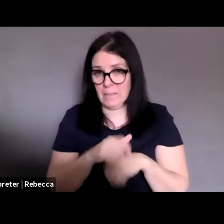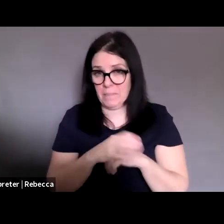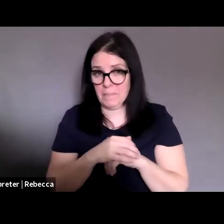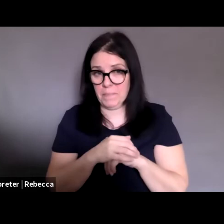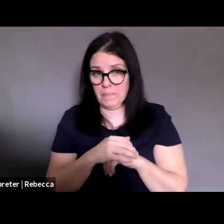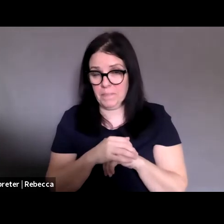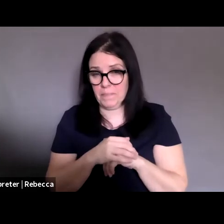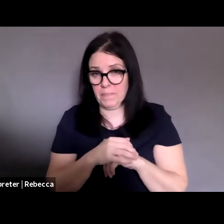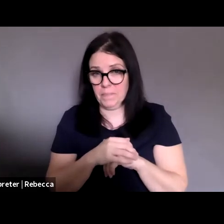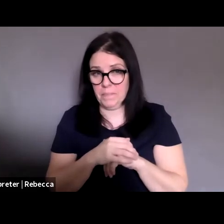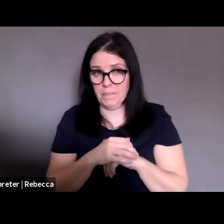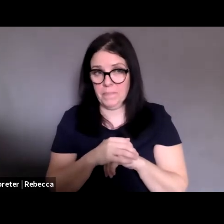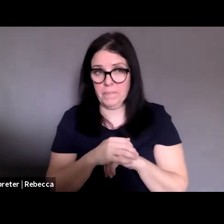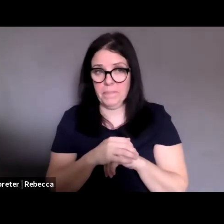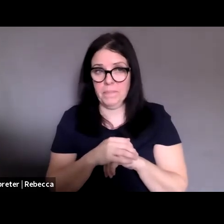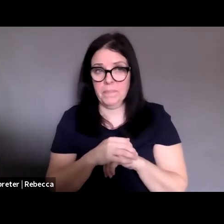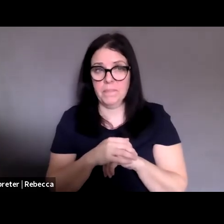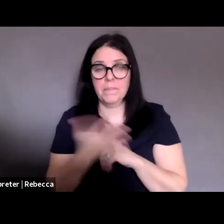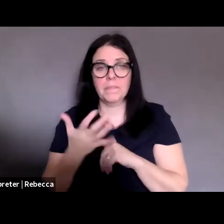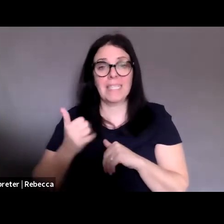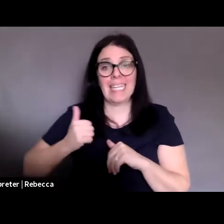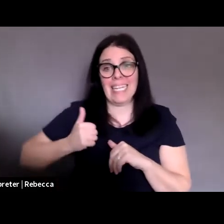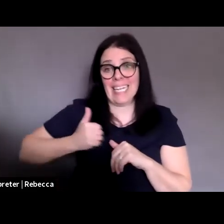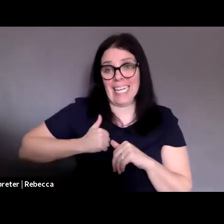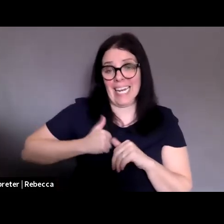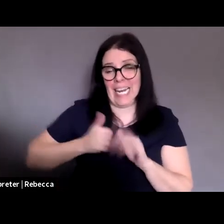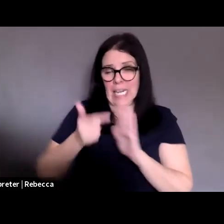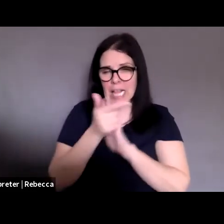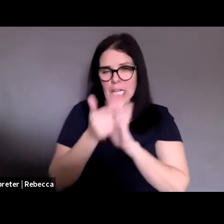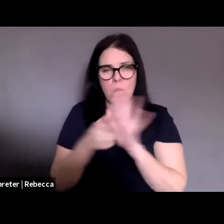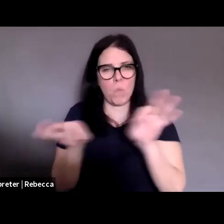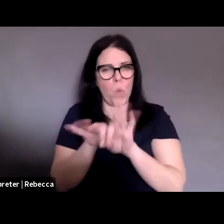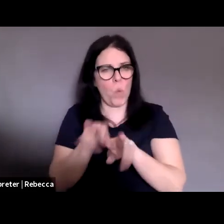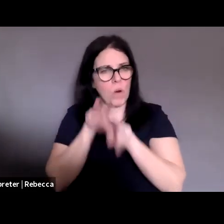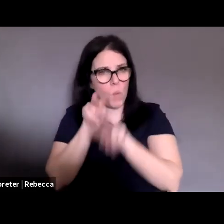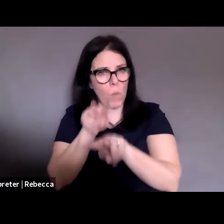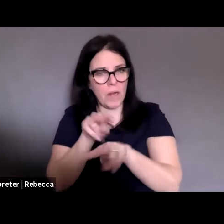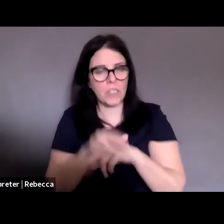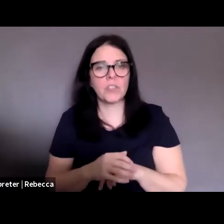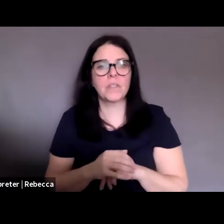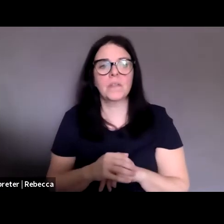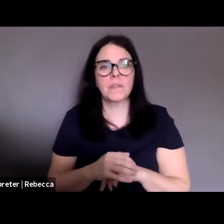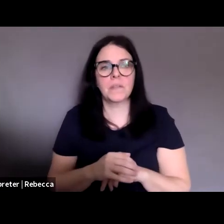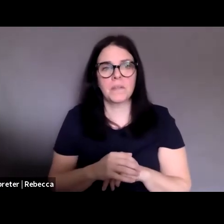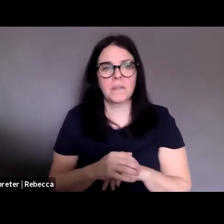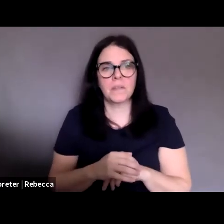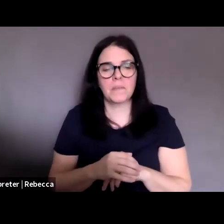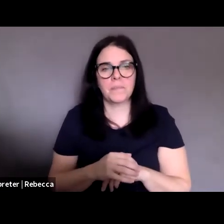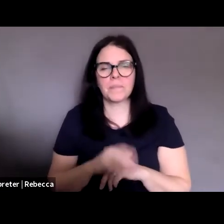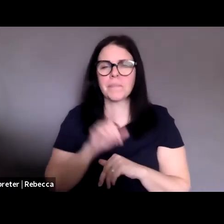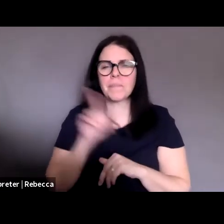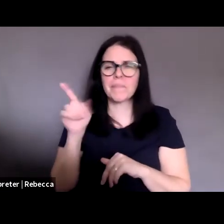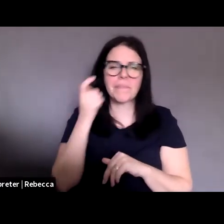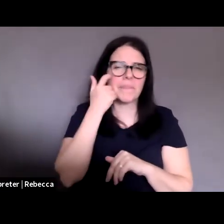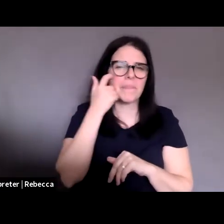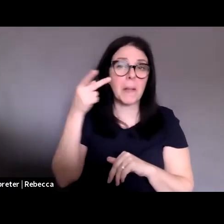Canadian legislation to watch Peter mentioned